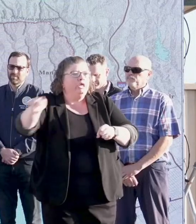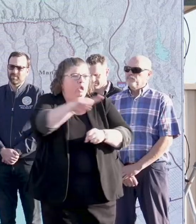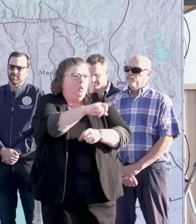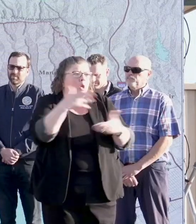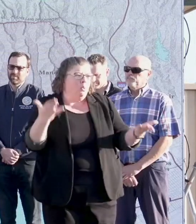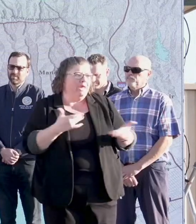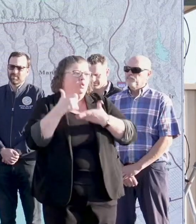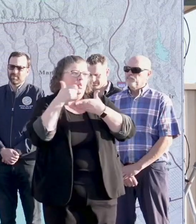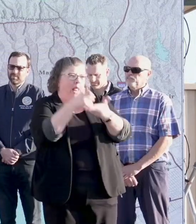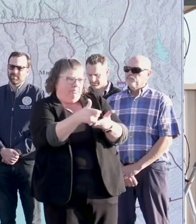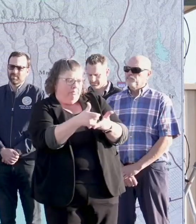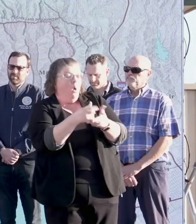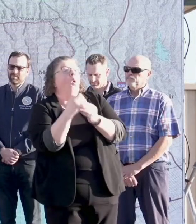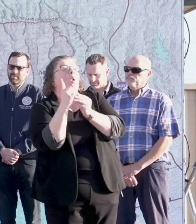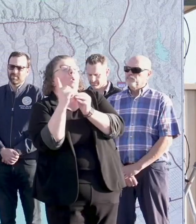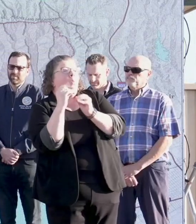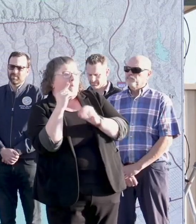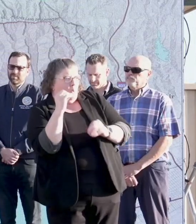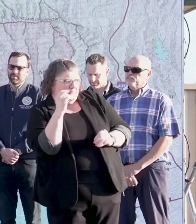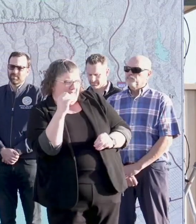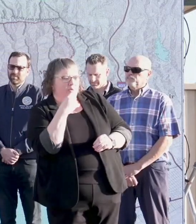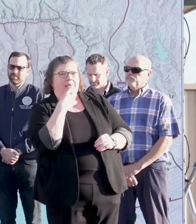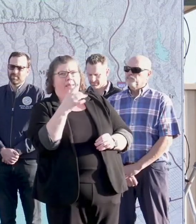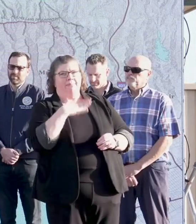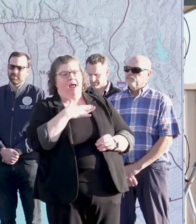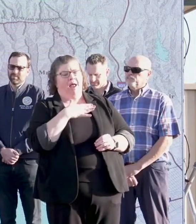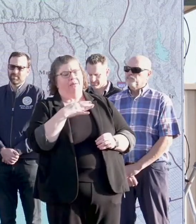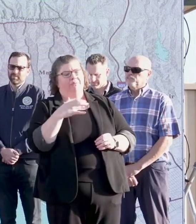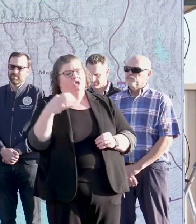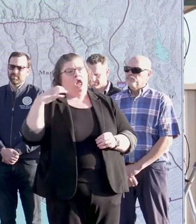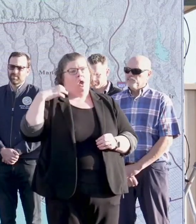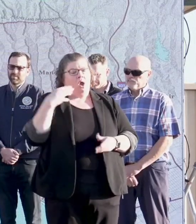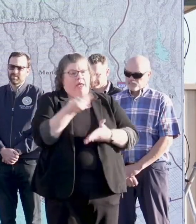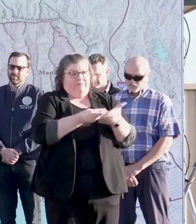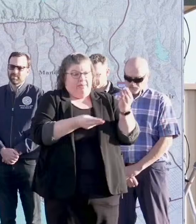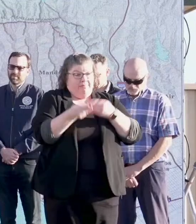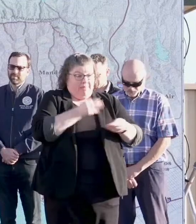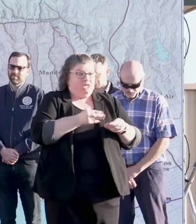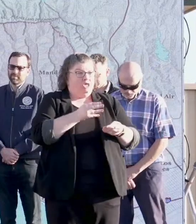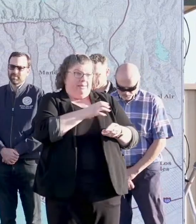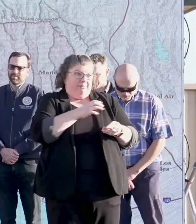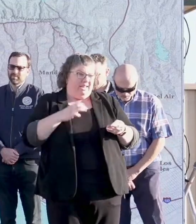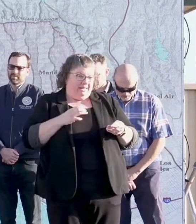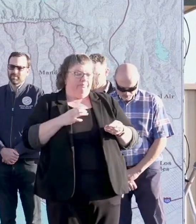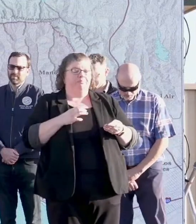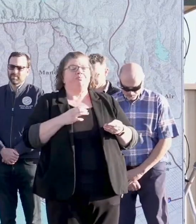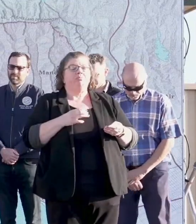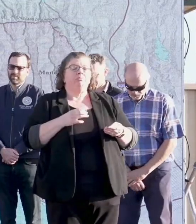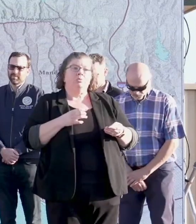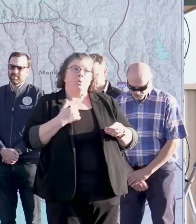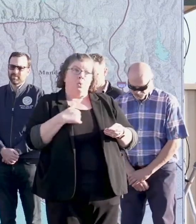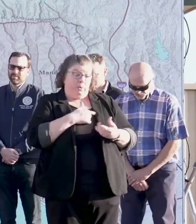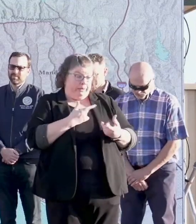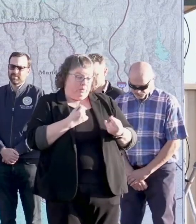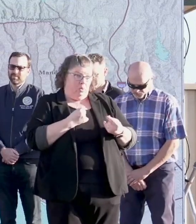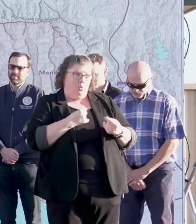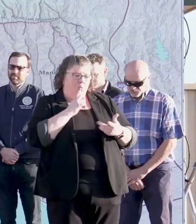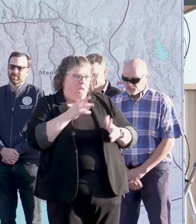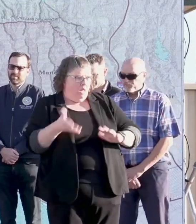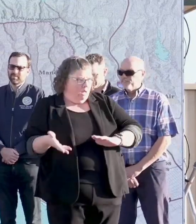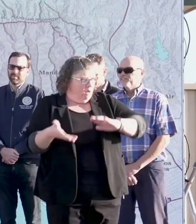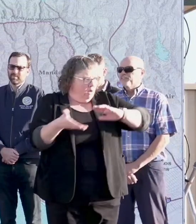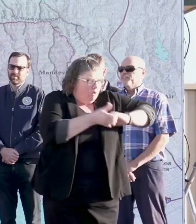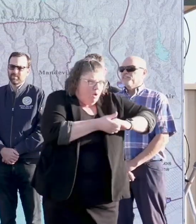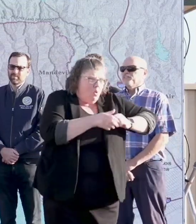Let me say one more thing in my capacity as chair of the Budget Committee, as Senator Allen mentioned. We are working in close collaboration